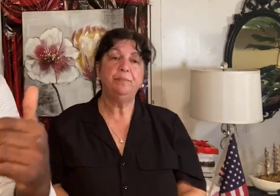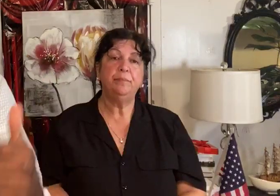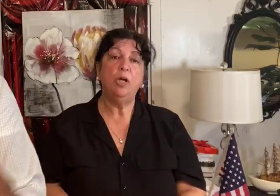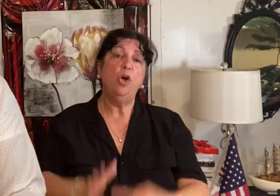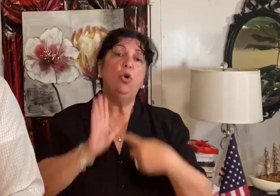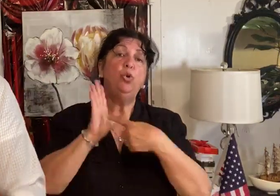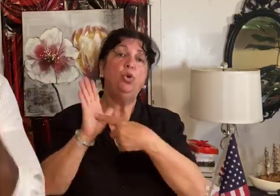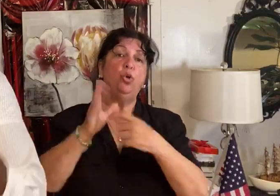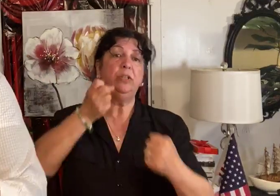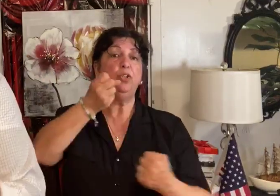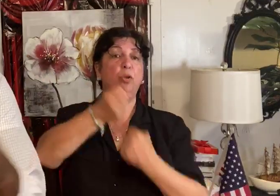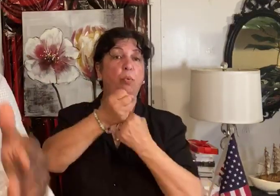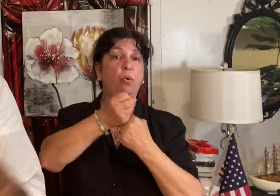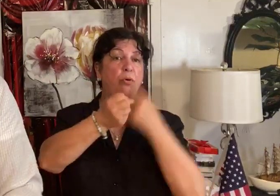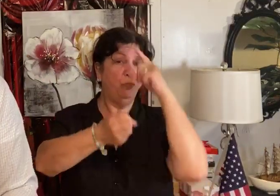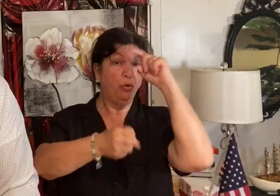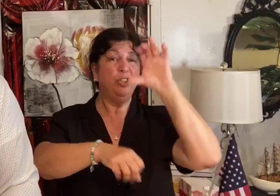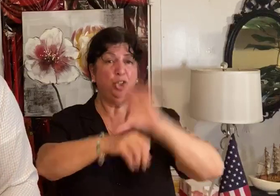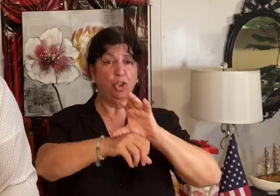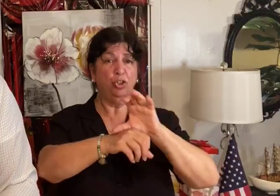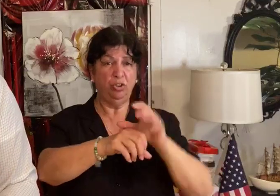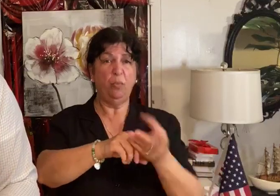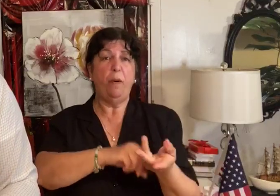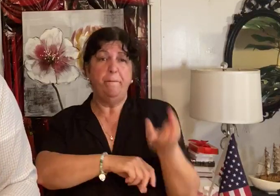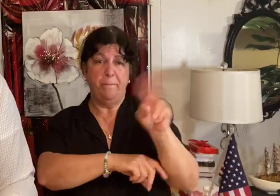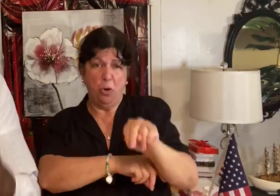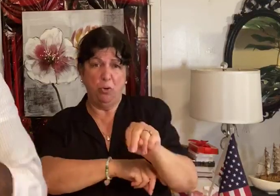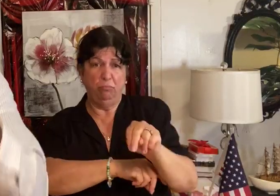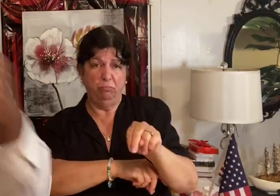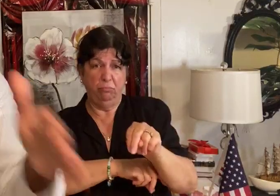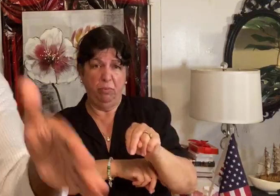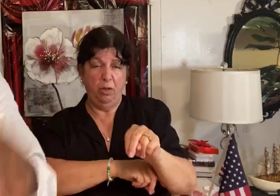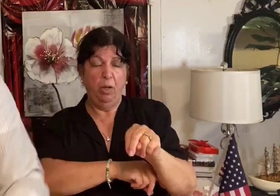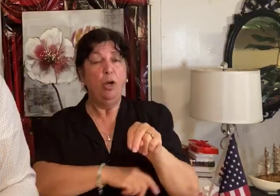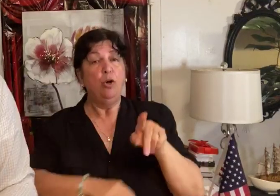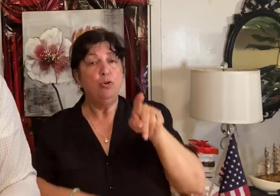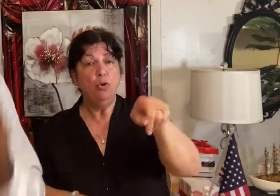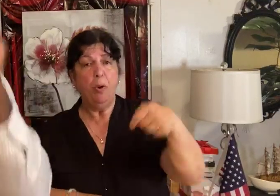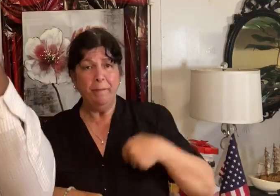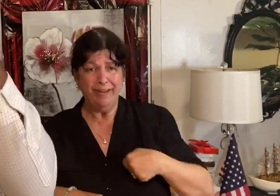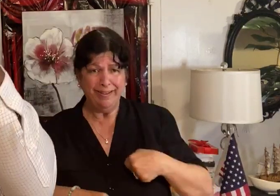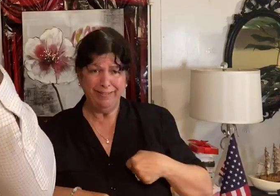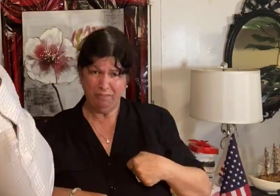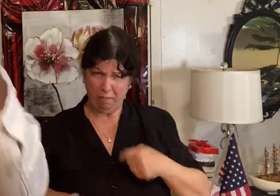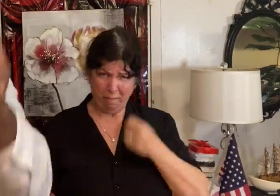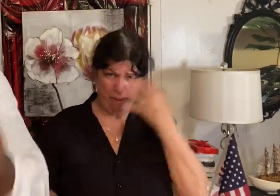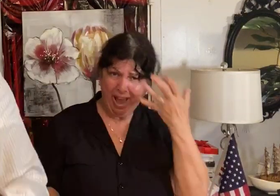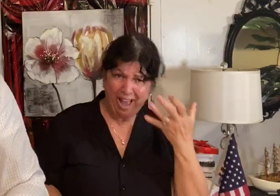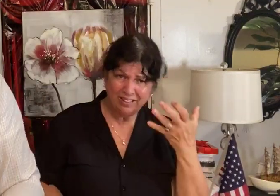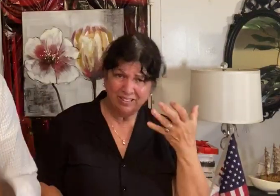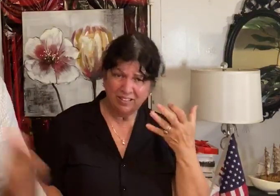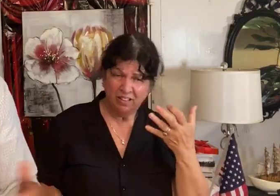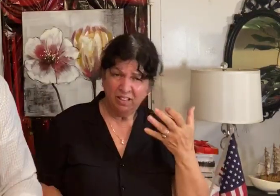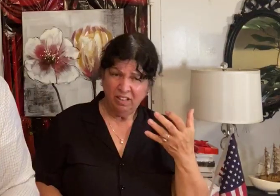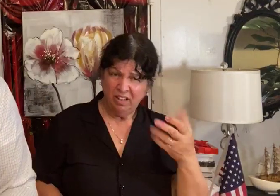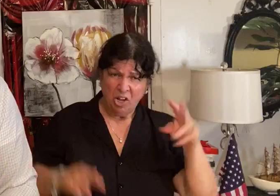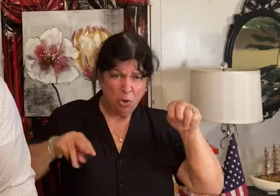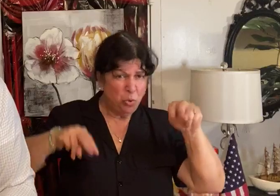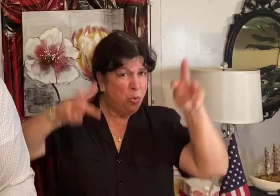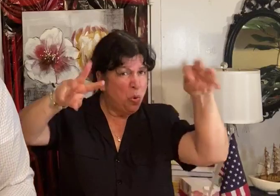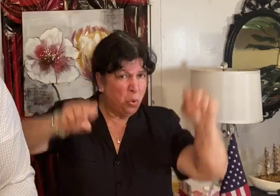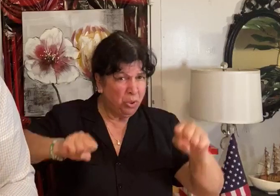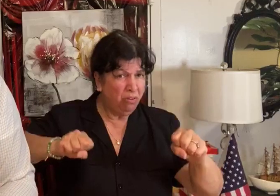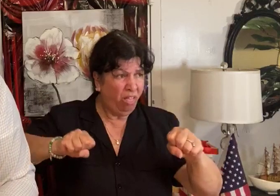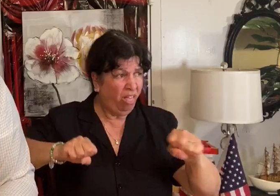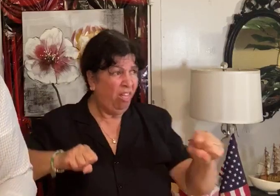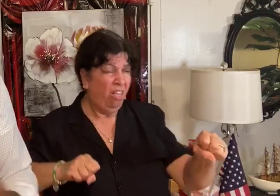shows his support for the church that was burned. And we're supposed to get angry because the news networks told us to get